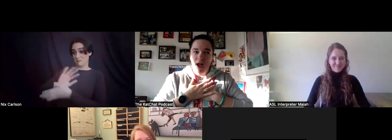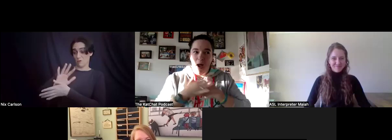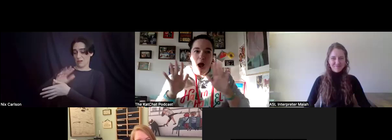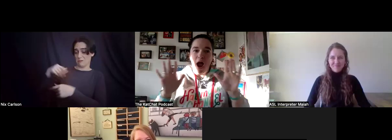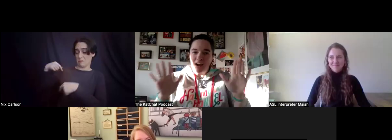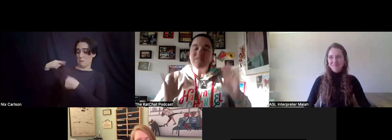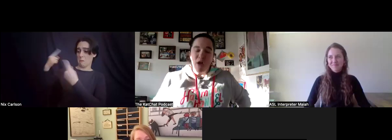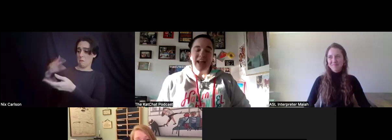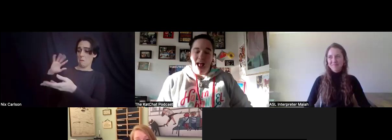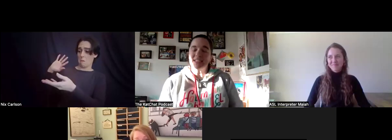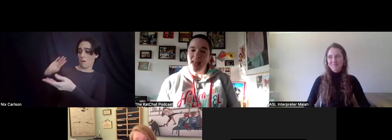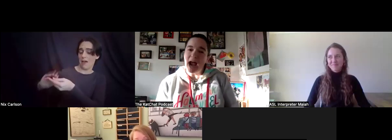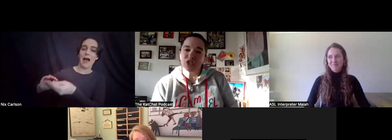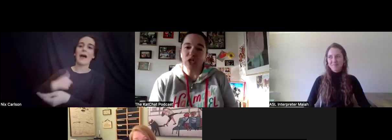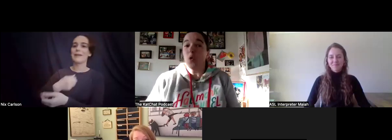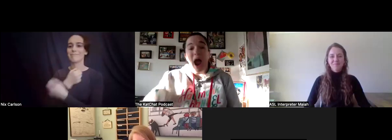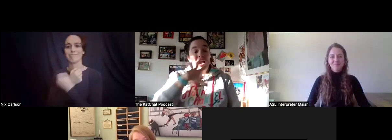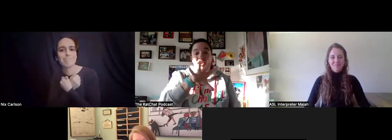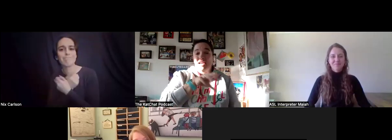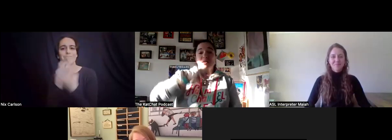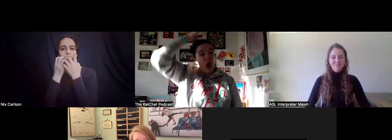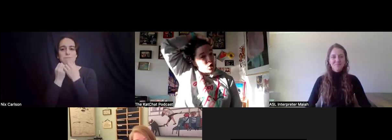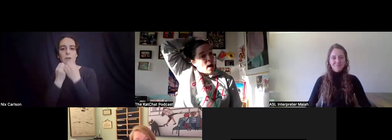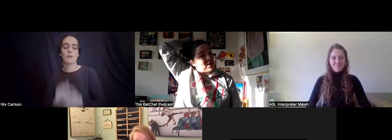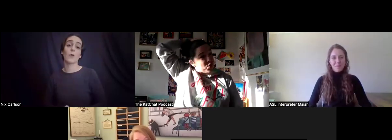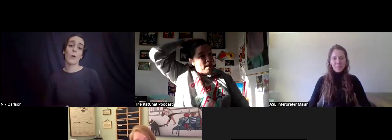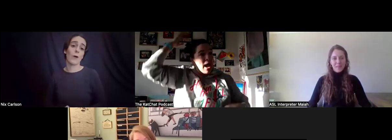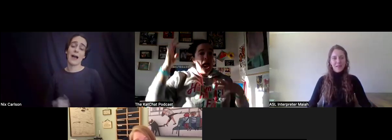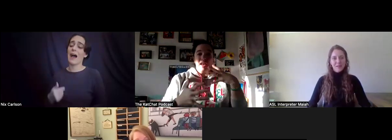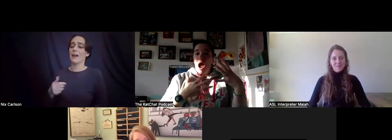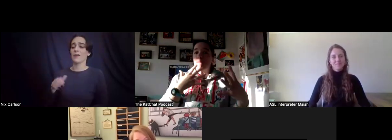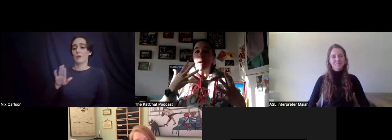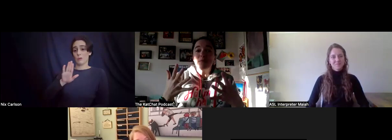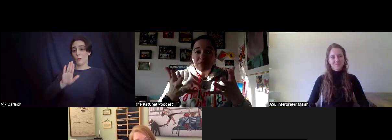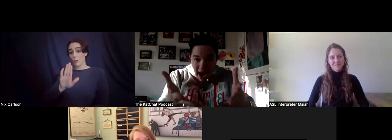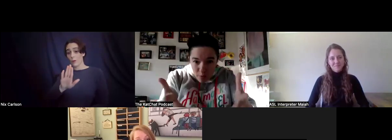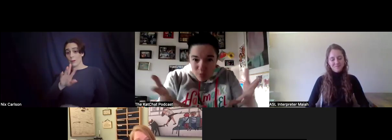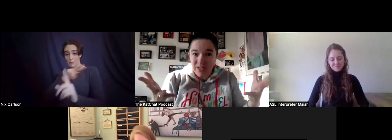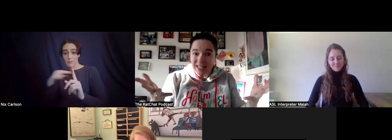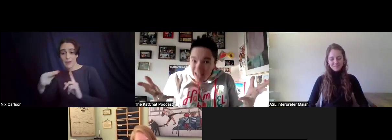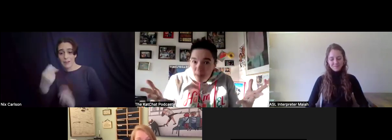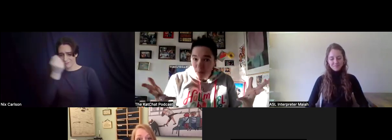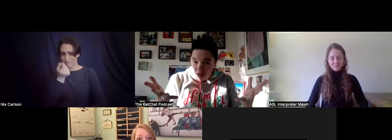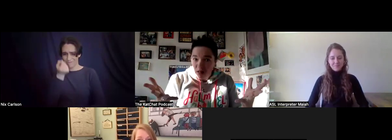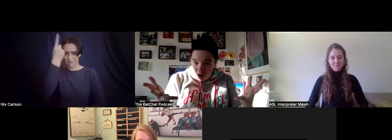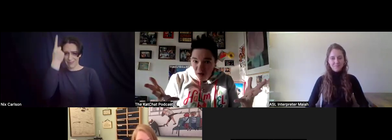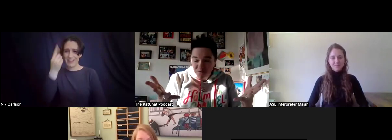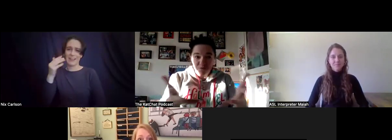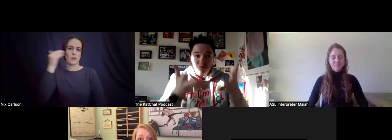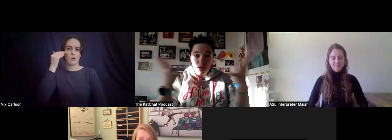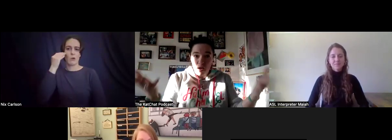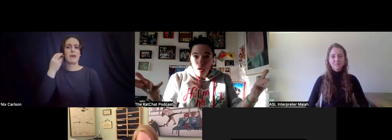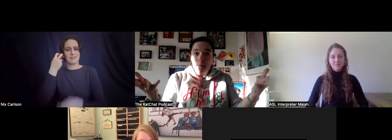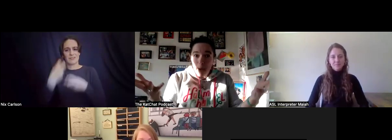like a And very that's intelligent ultimate. actor, so I get where you're coming from and how that was an example